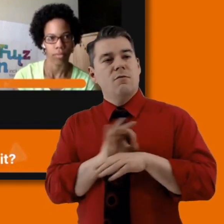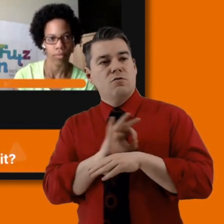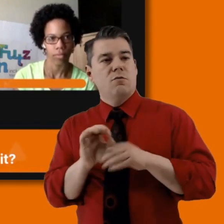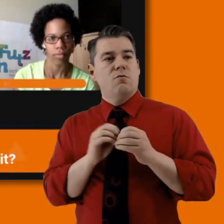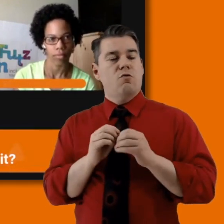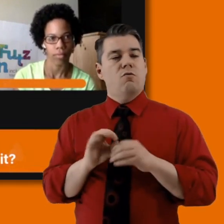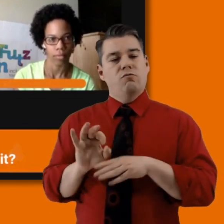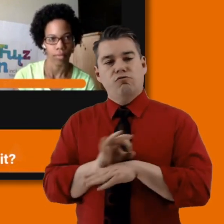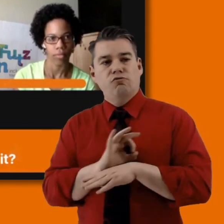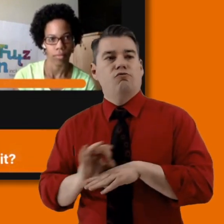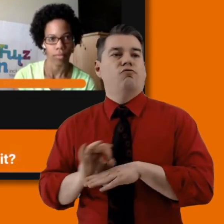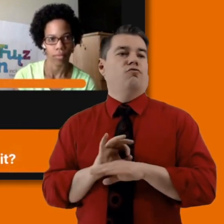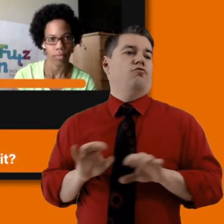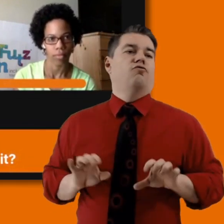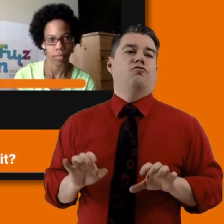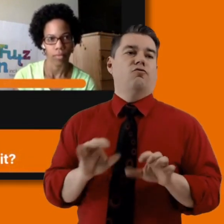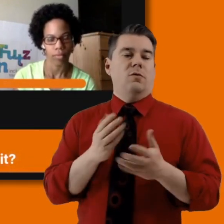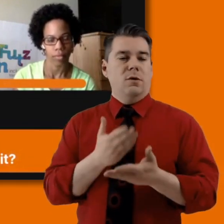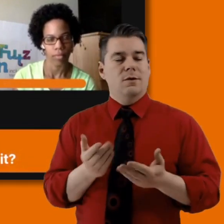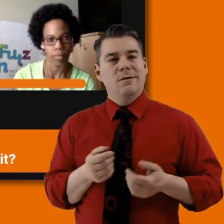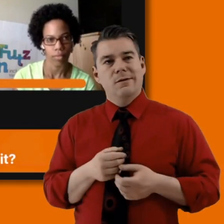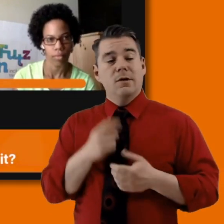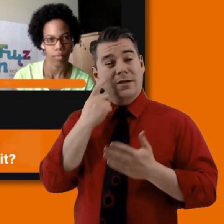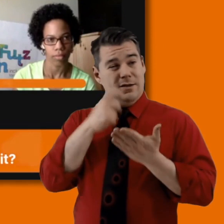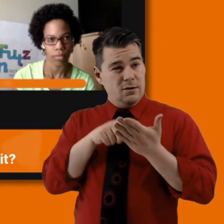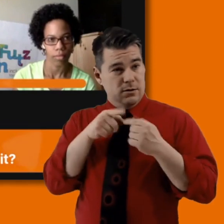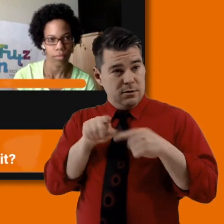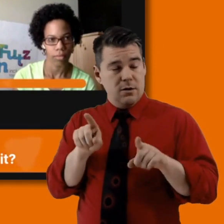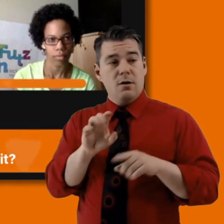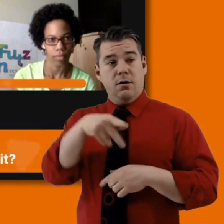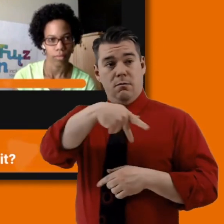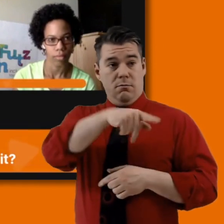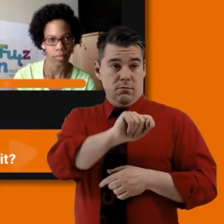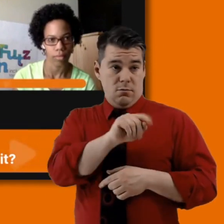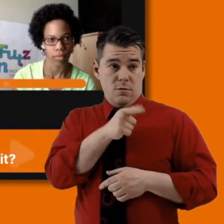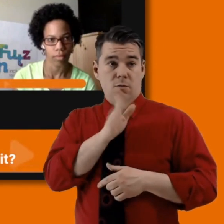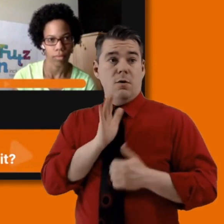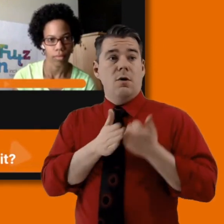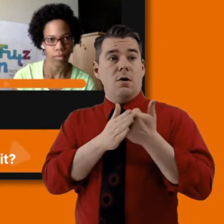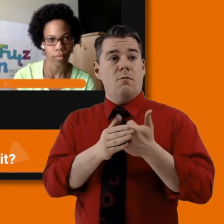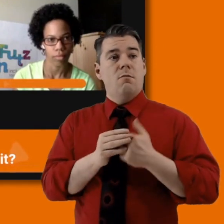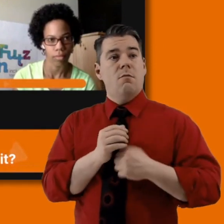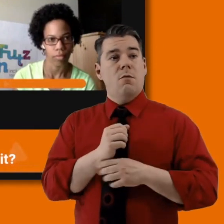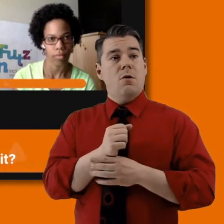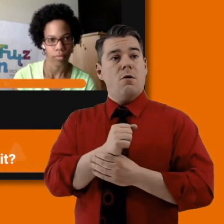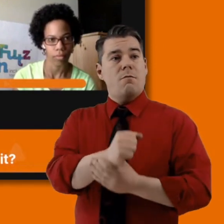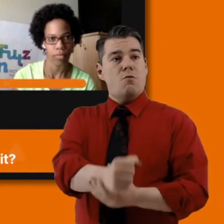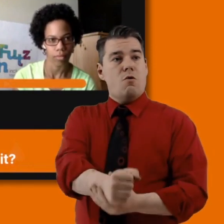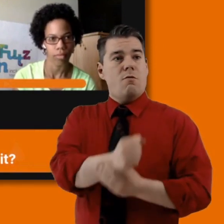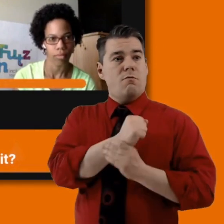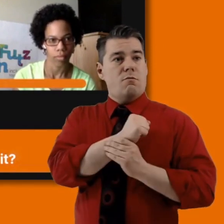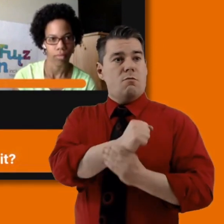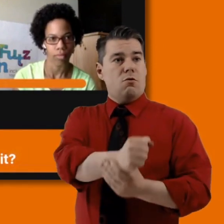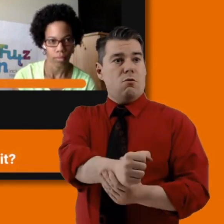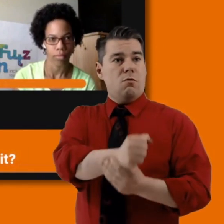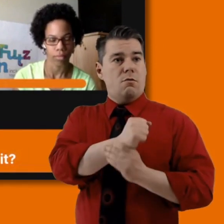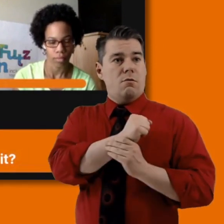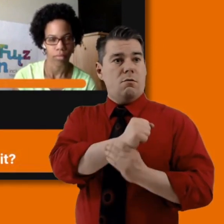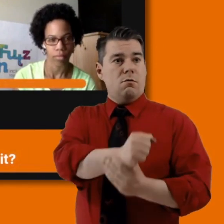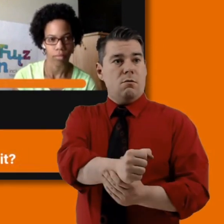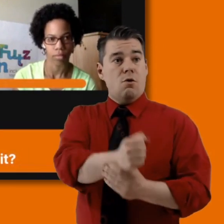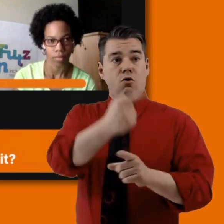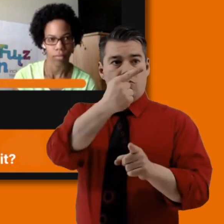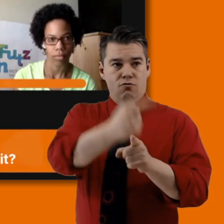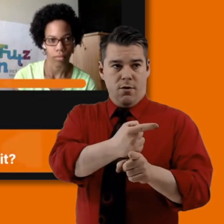thing. So the distinction is, PT will help you move your elbow joint in the way that is anatomically